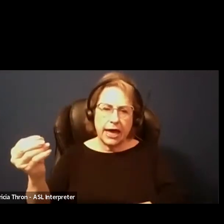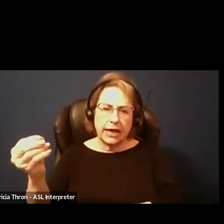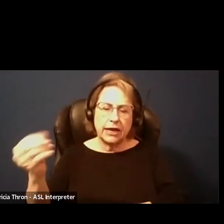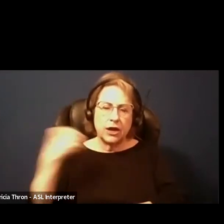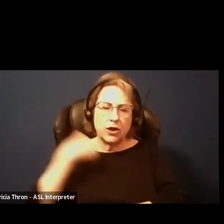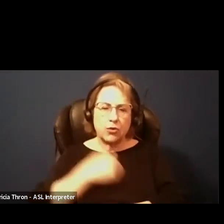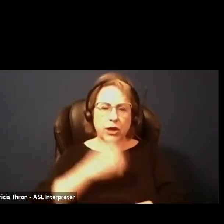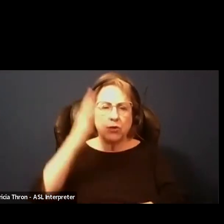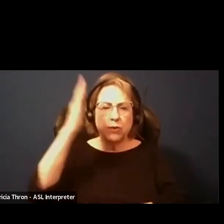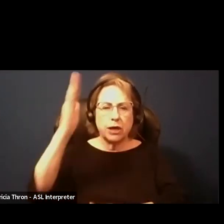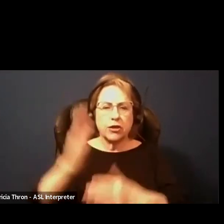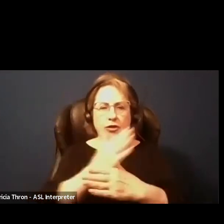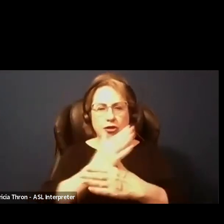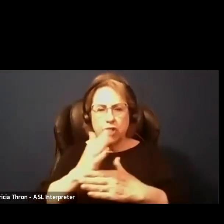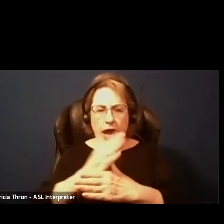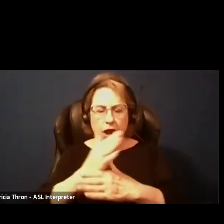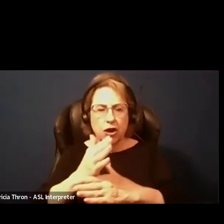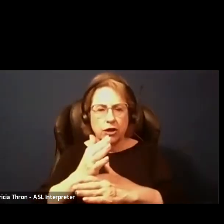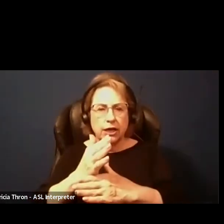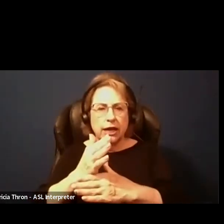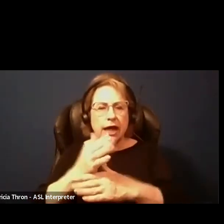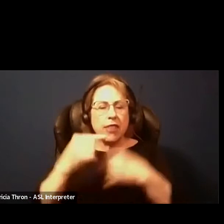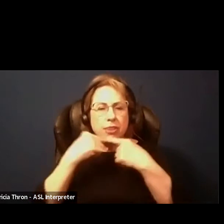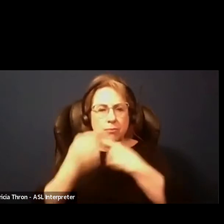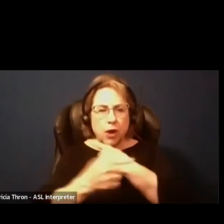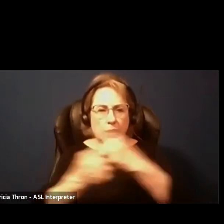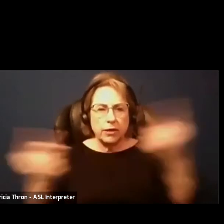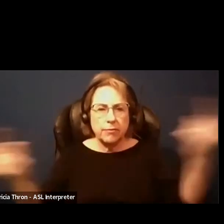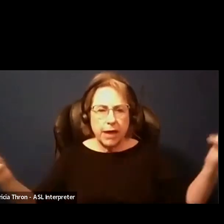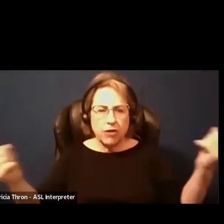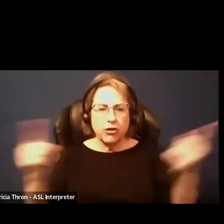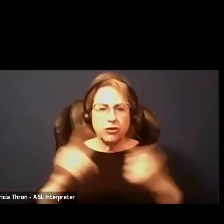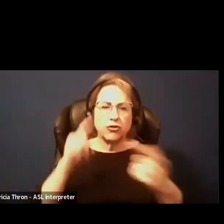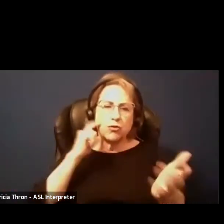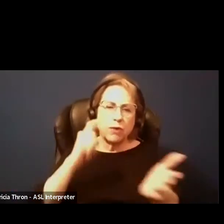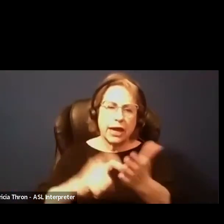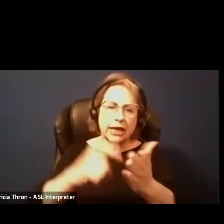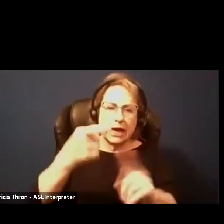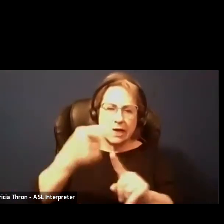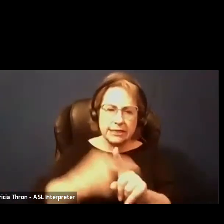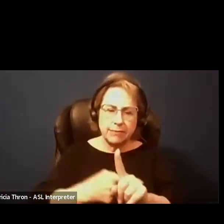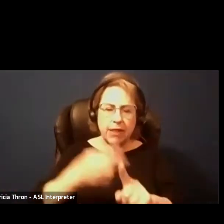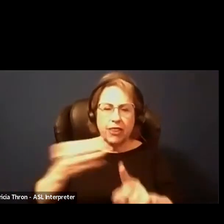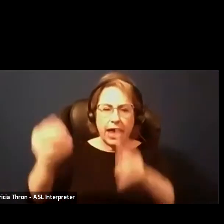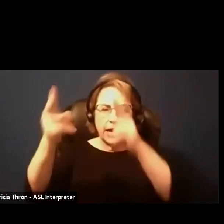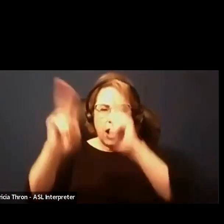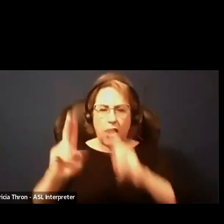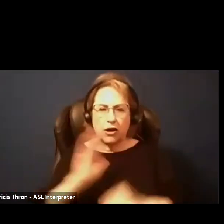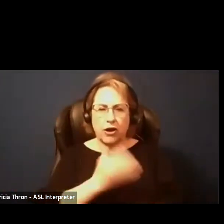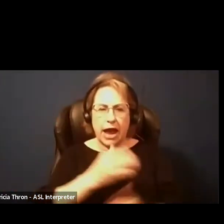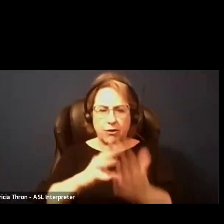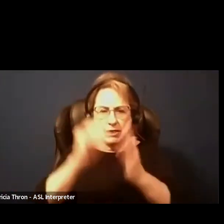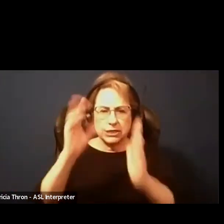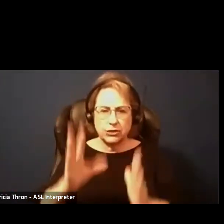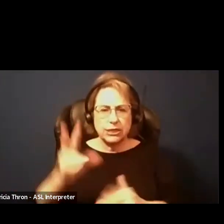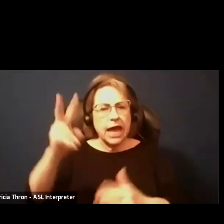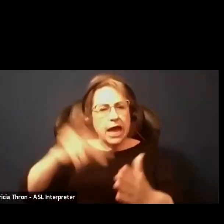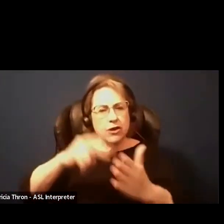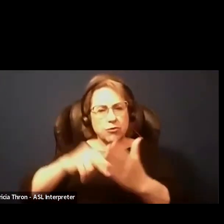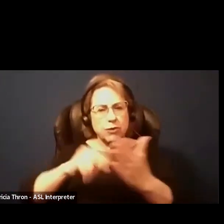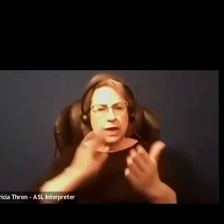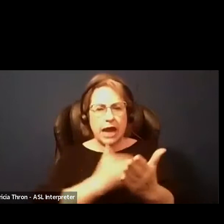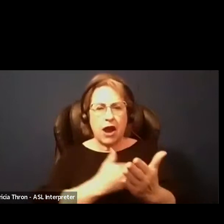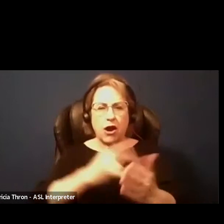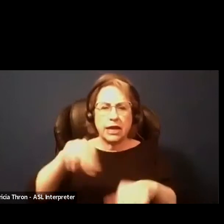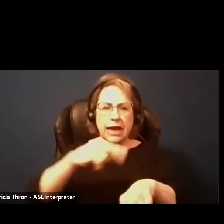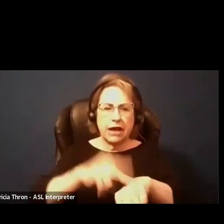the proclamation to recognize the month and honor our students. And then we're going to ask Bianca to read once again our National Disability Awareness